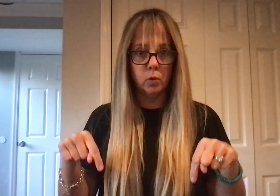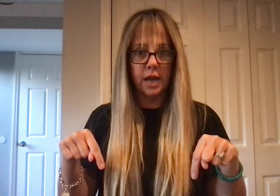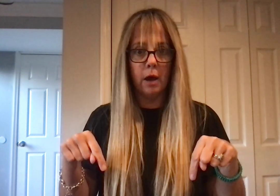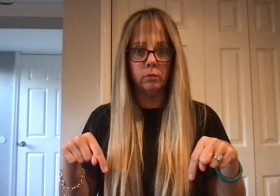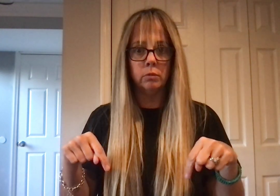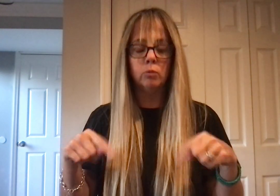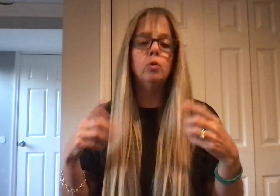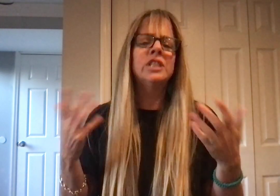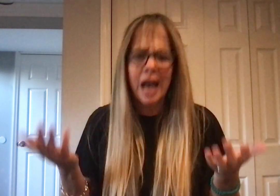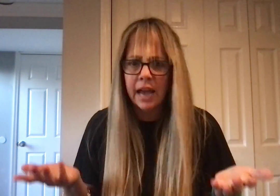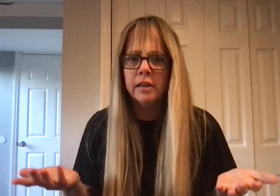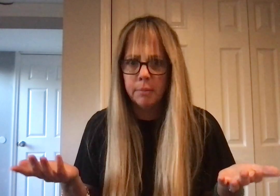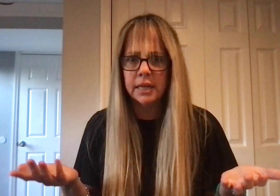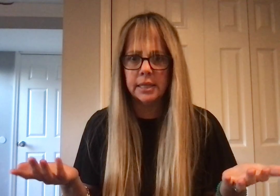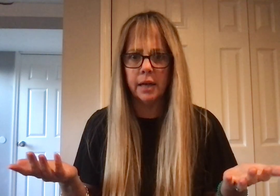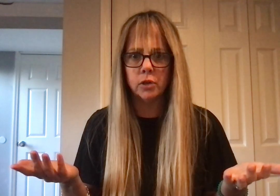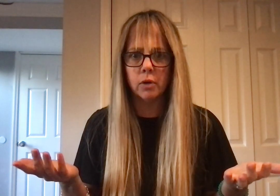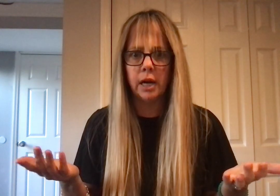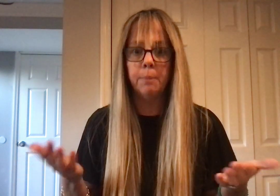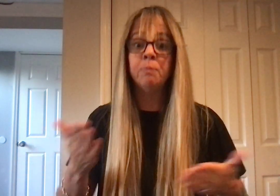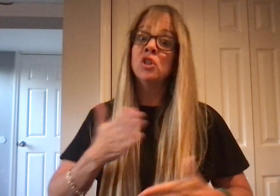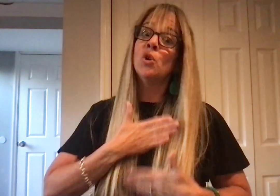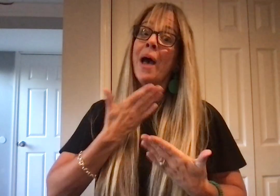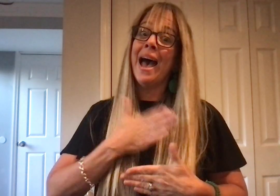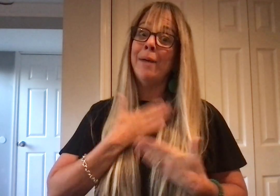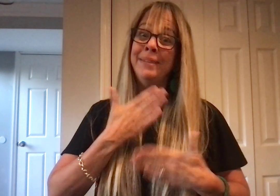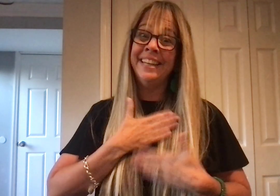down, which kind of makes sense, right? So happy,